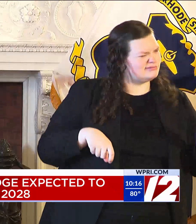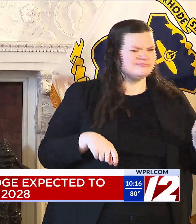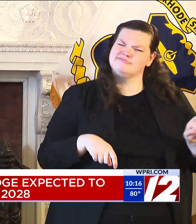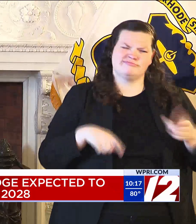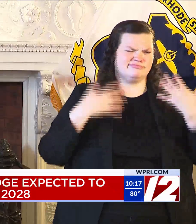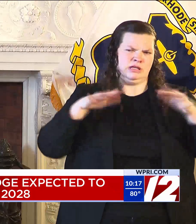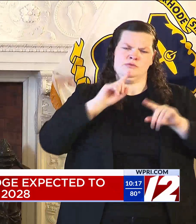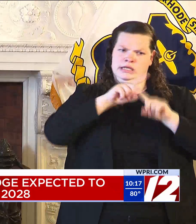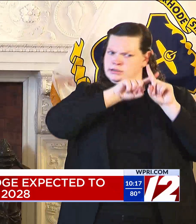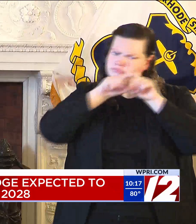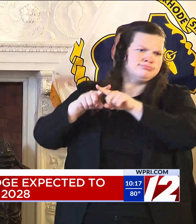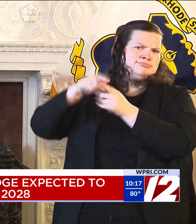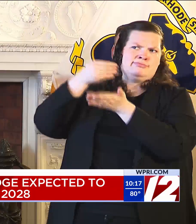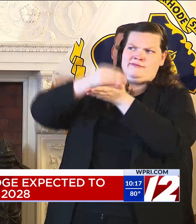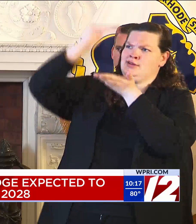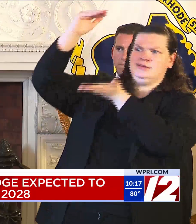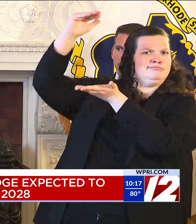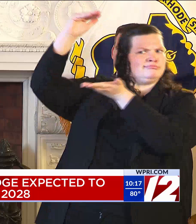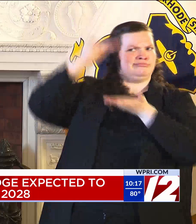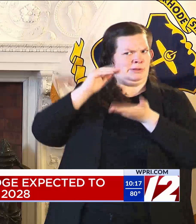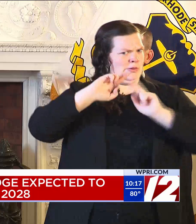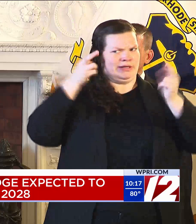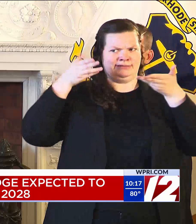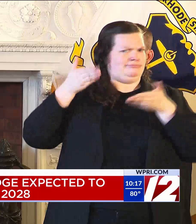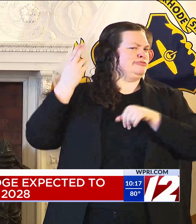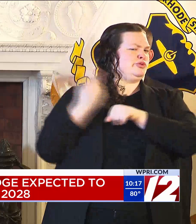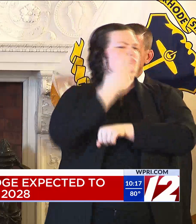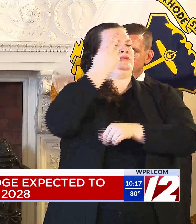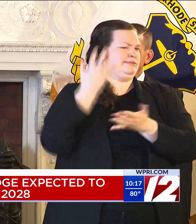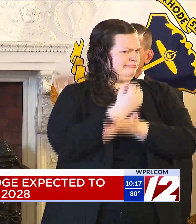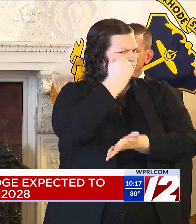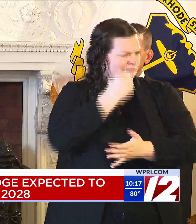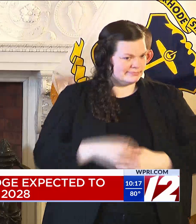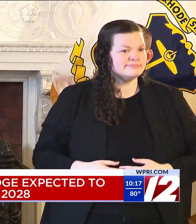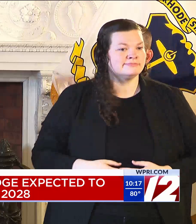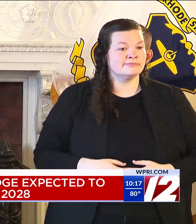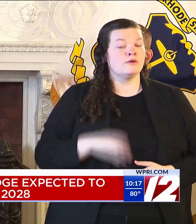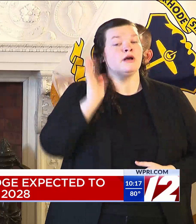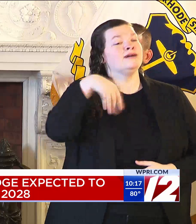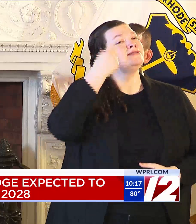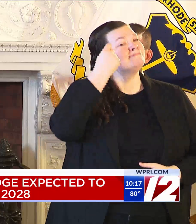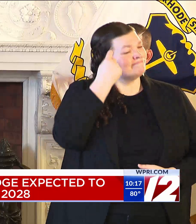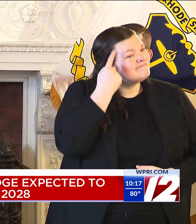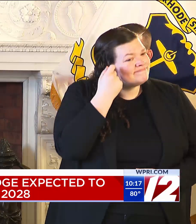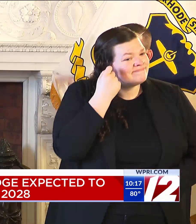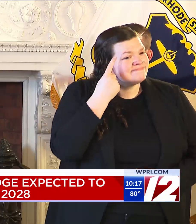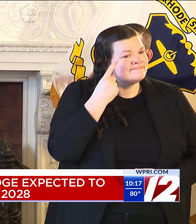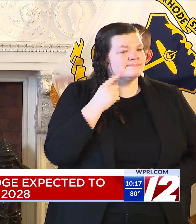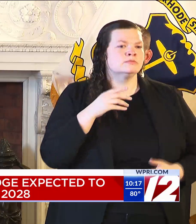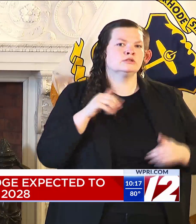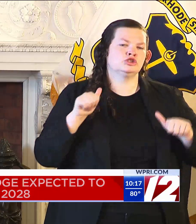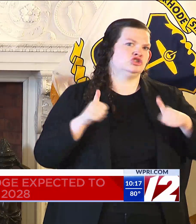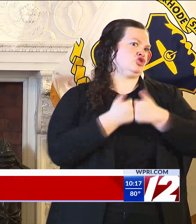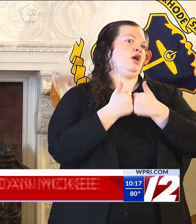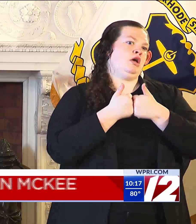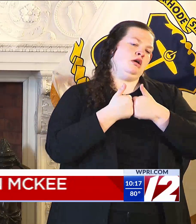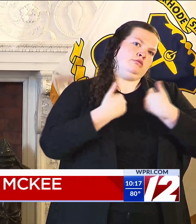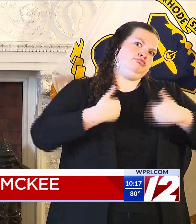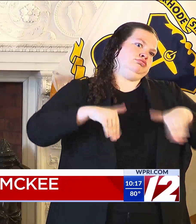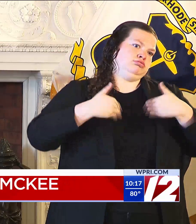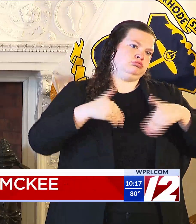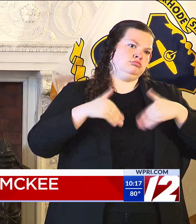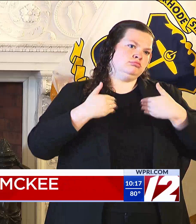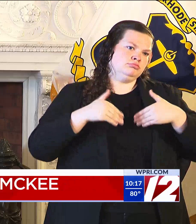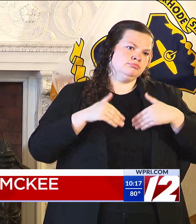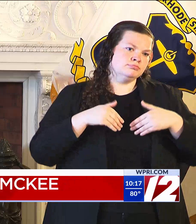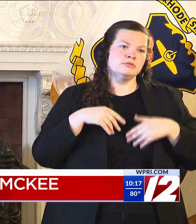I understand that this has been a challenging time for those who rely on the Washington Bridge,